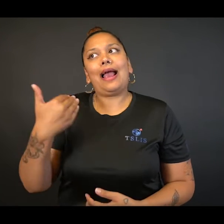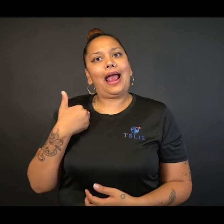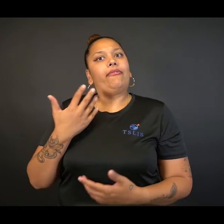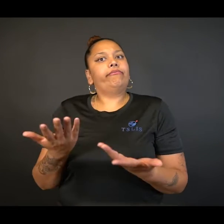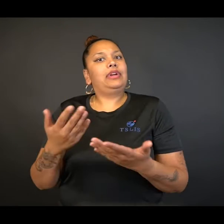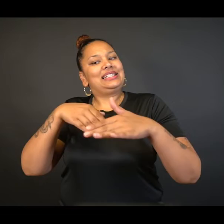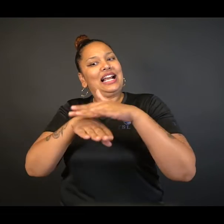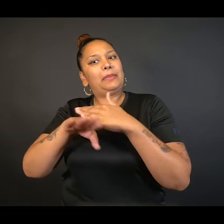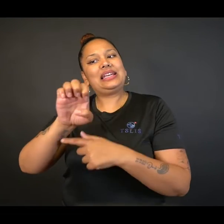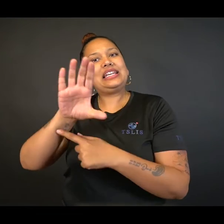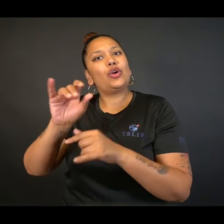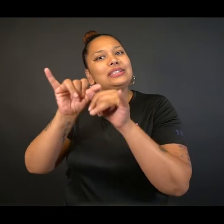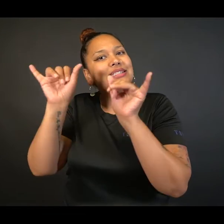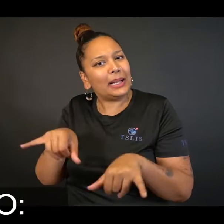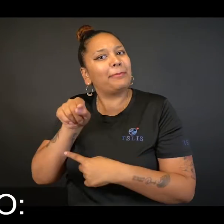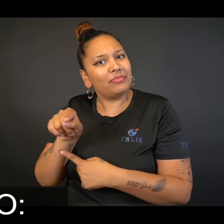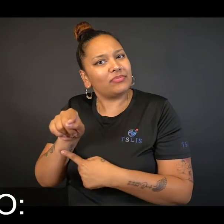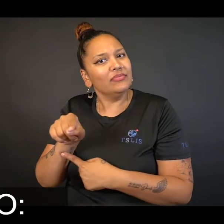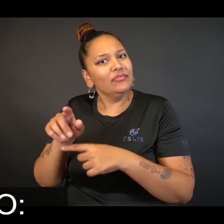consistency, because this makes it hard.